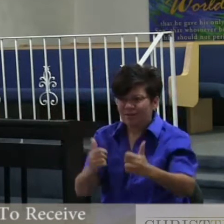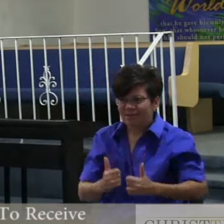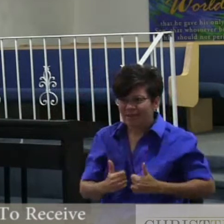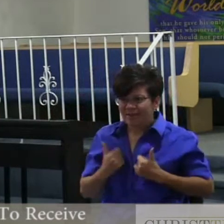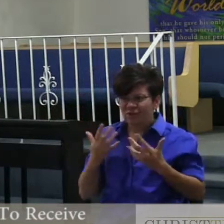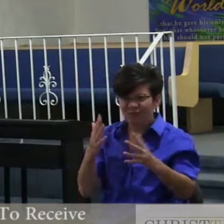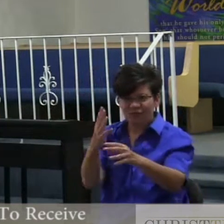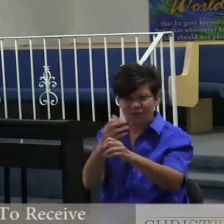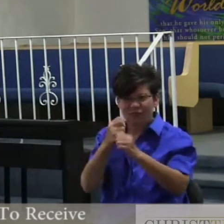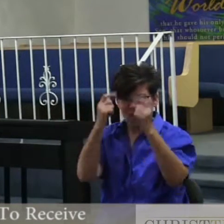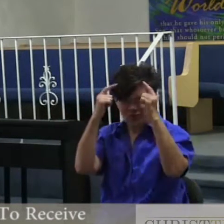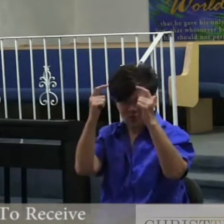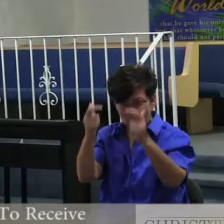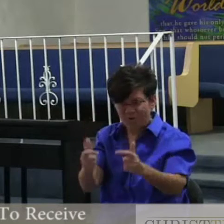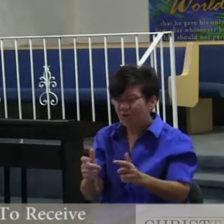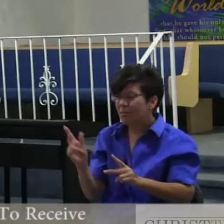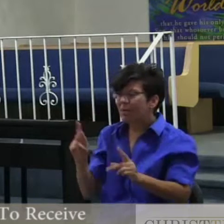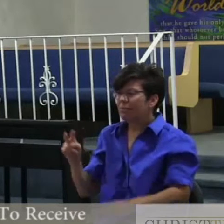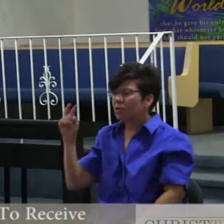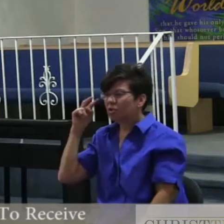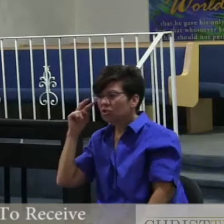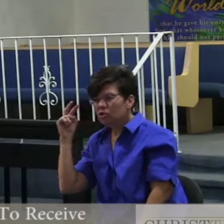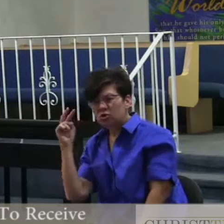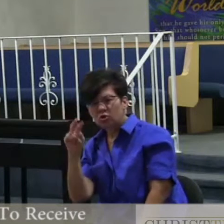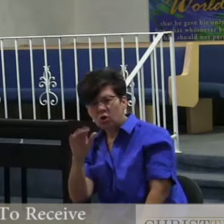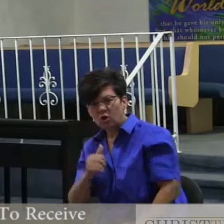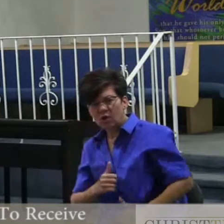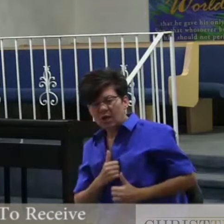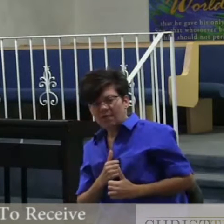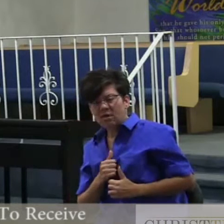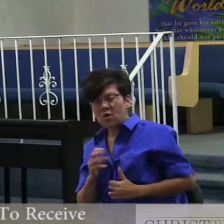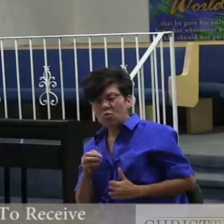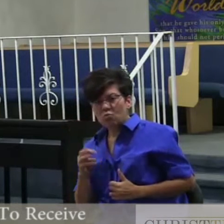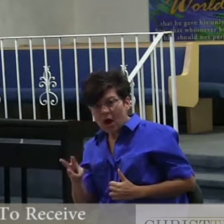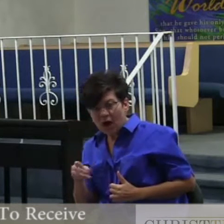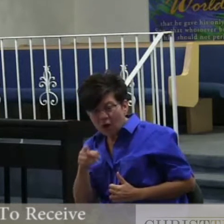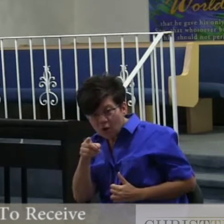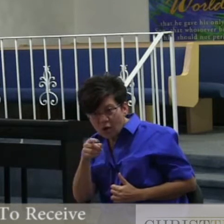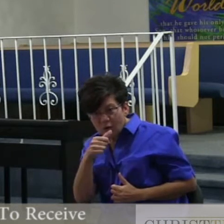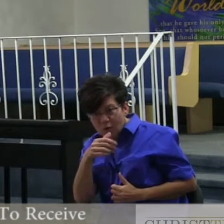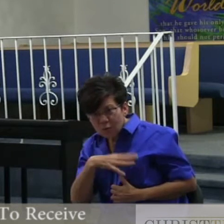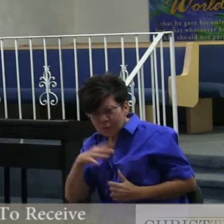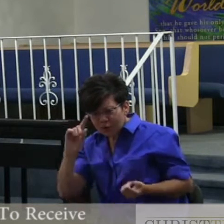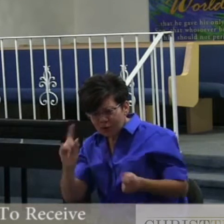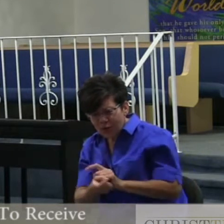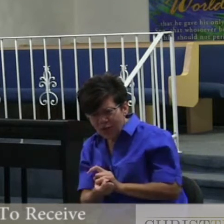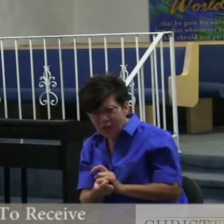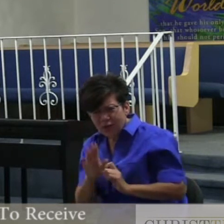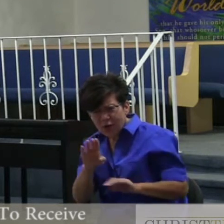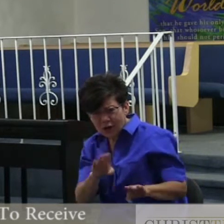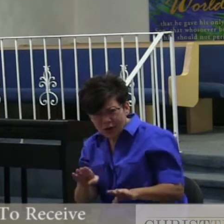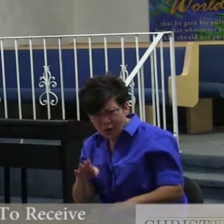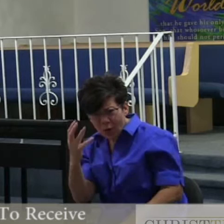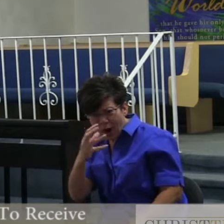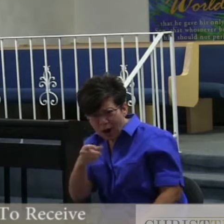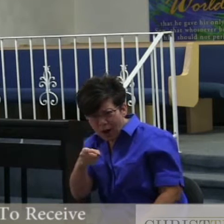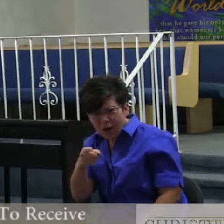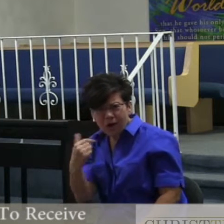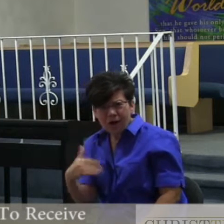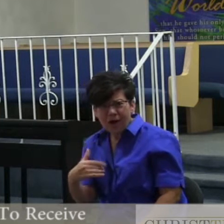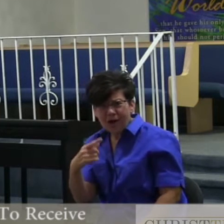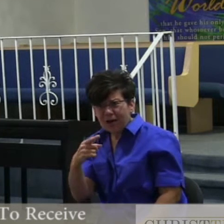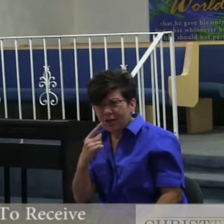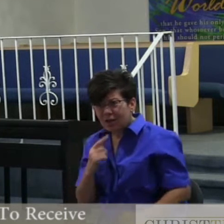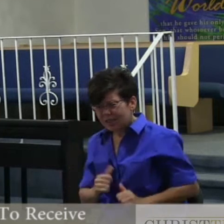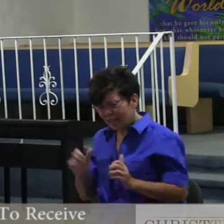the crown. People saw her life. Wow, that woman changed. Wow, she